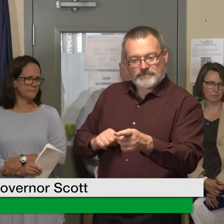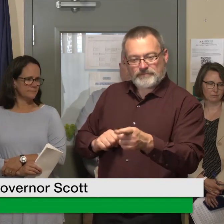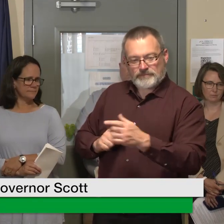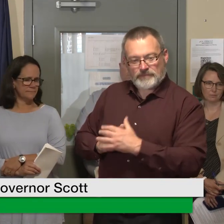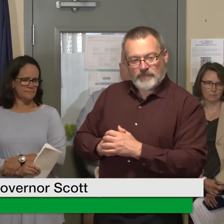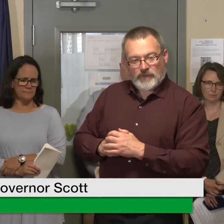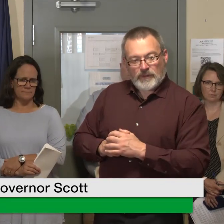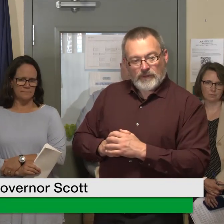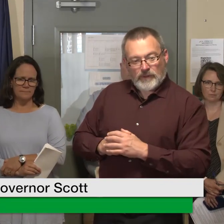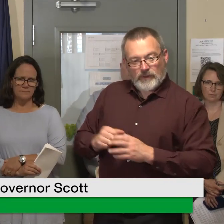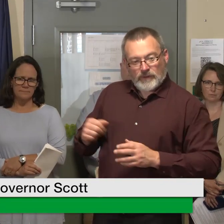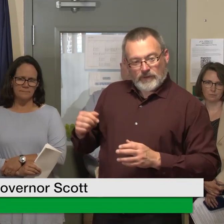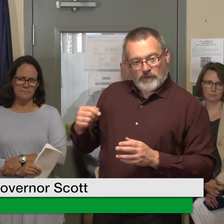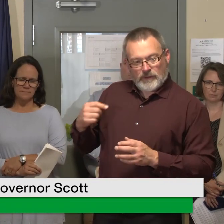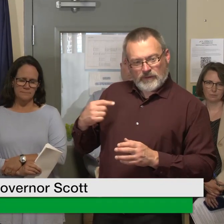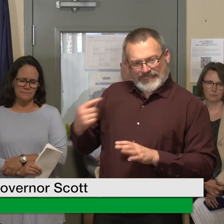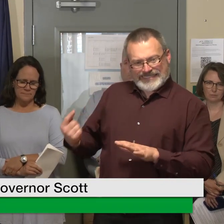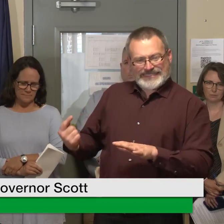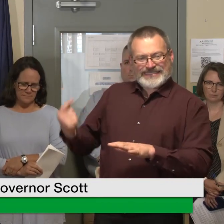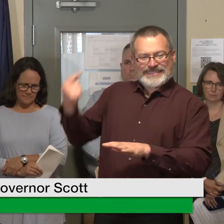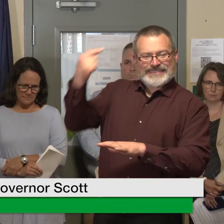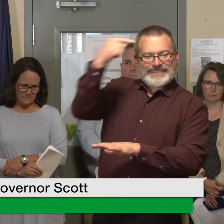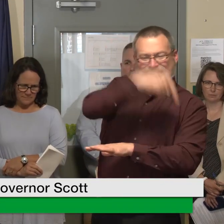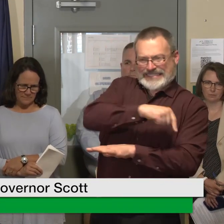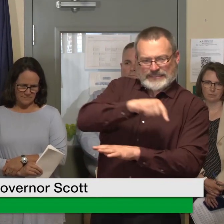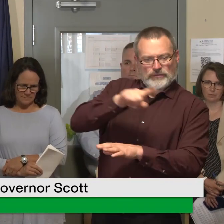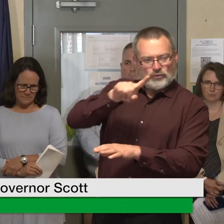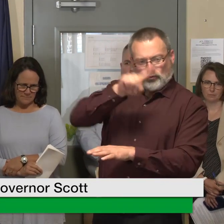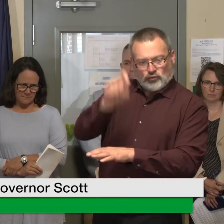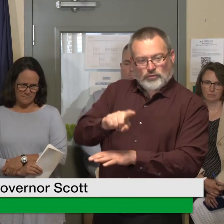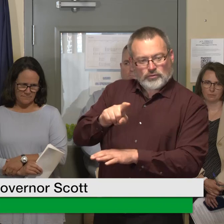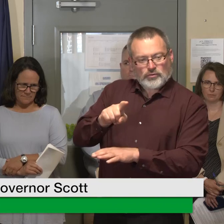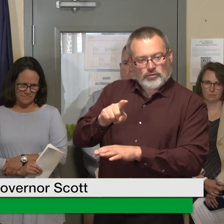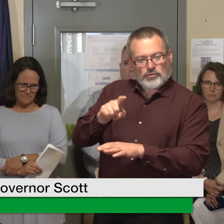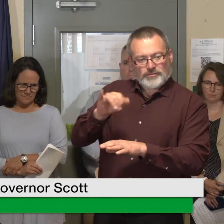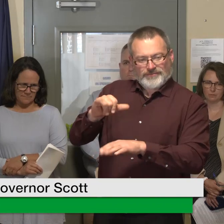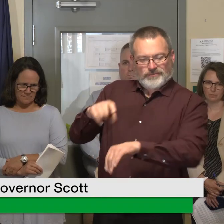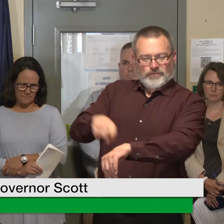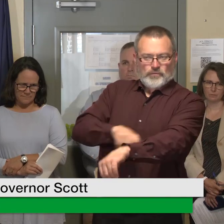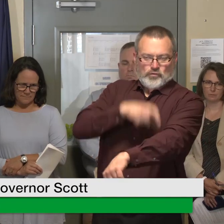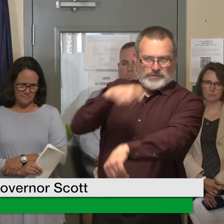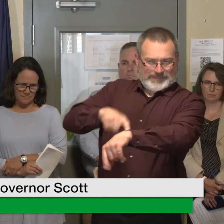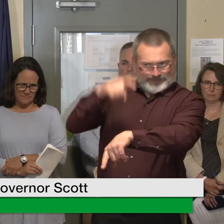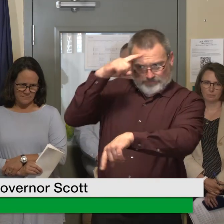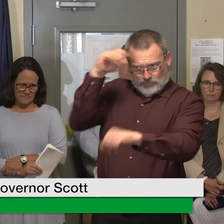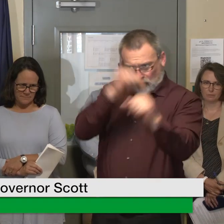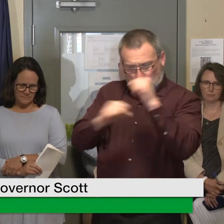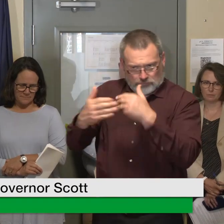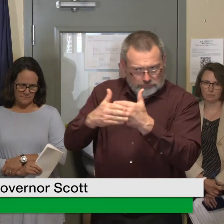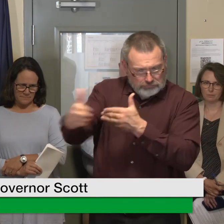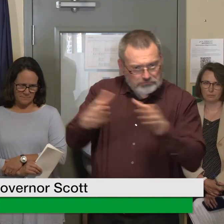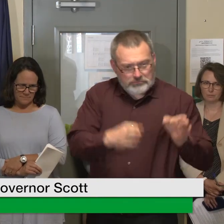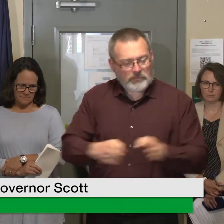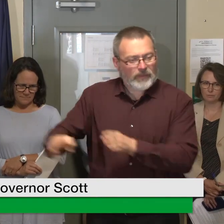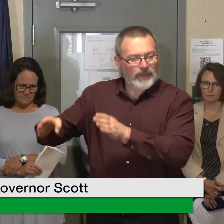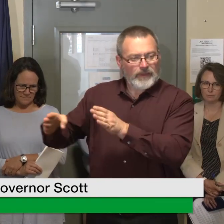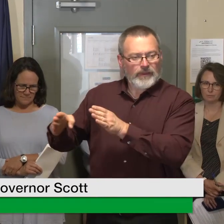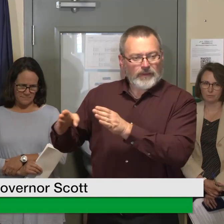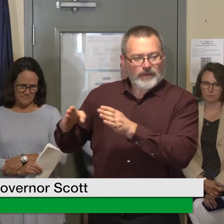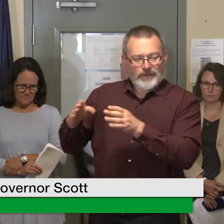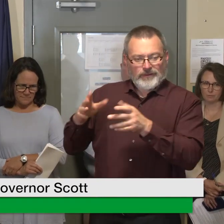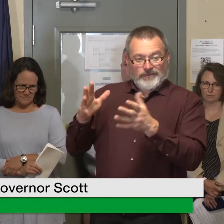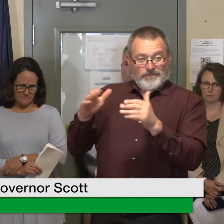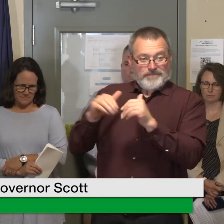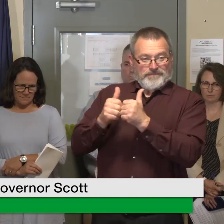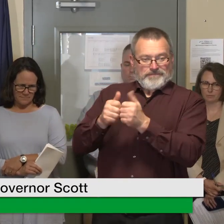Can I go back to that question of a long-term strategic plan for managing some of the watersheds,